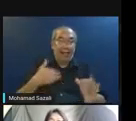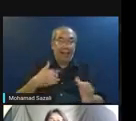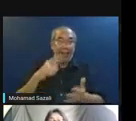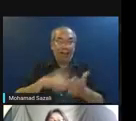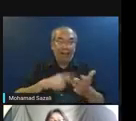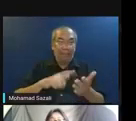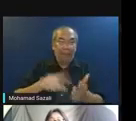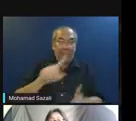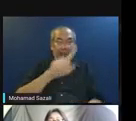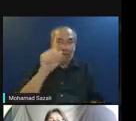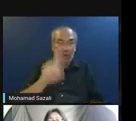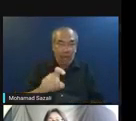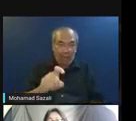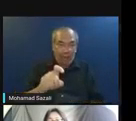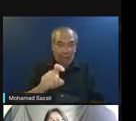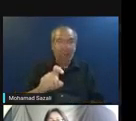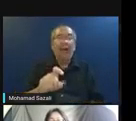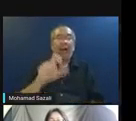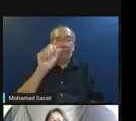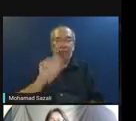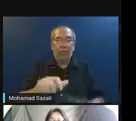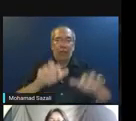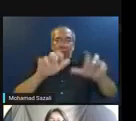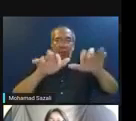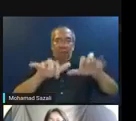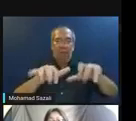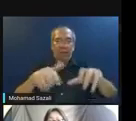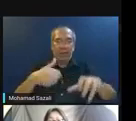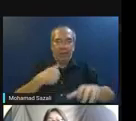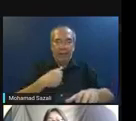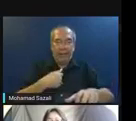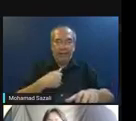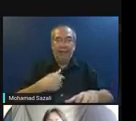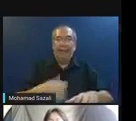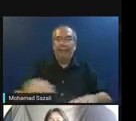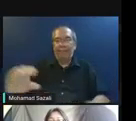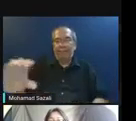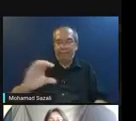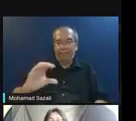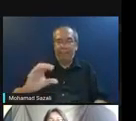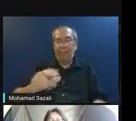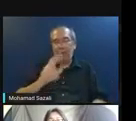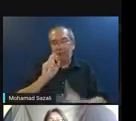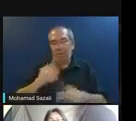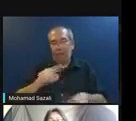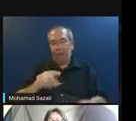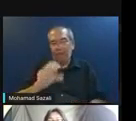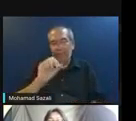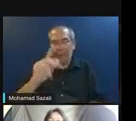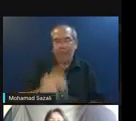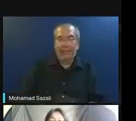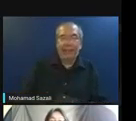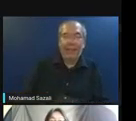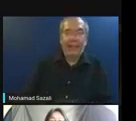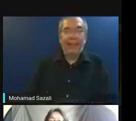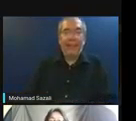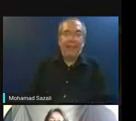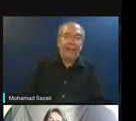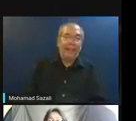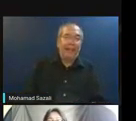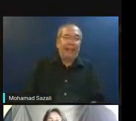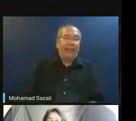I would like to open the floor right now if you have any question. If you're unable